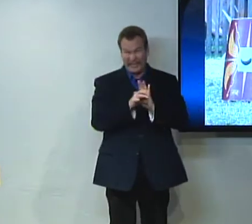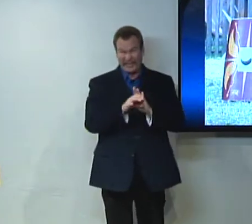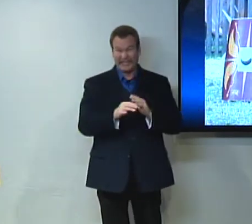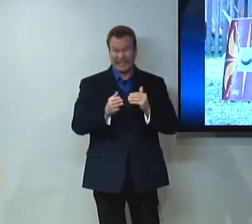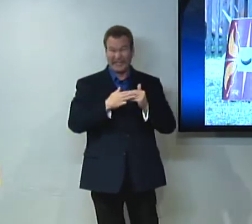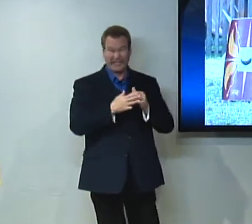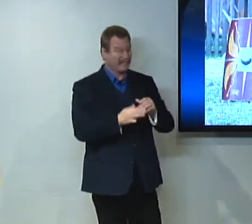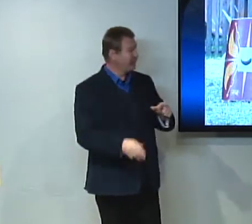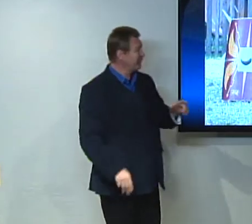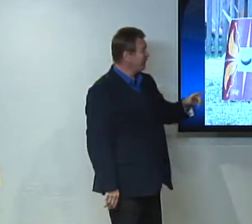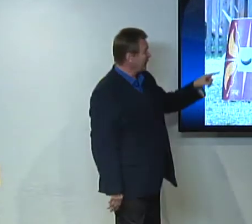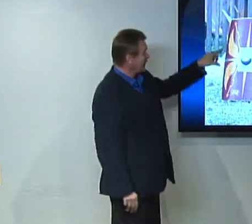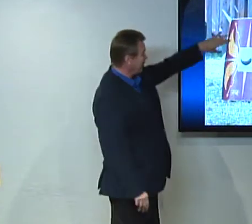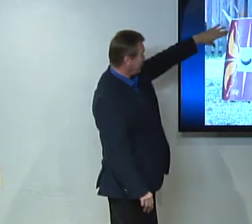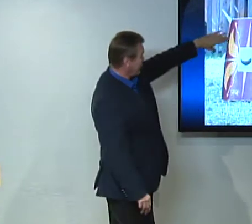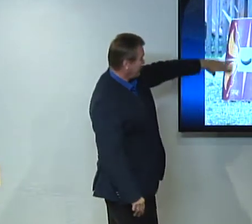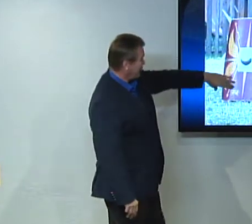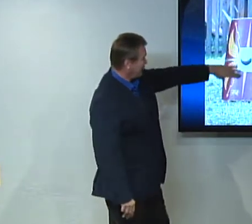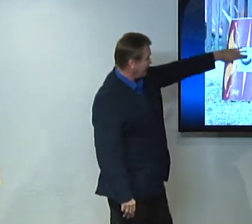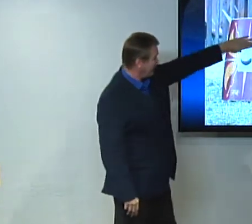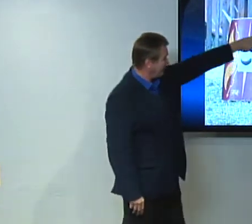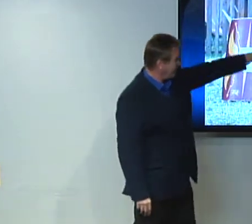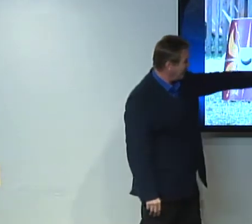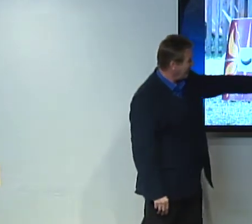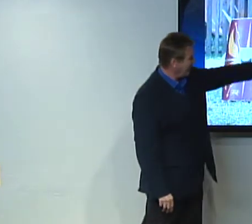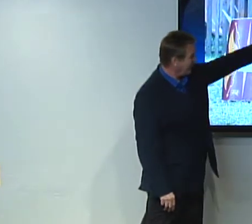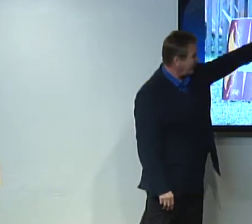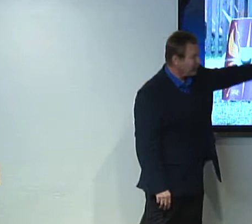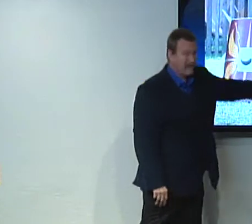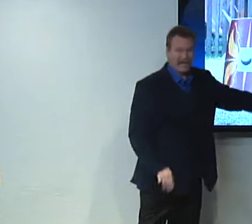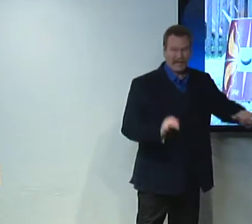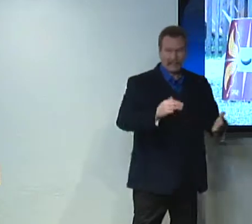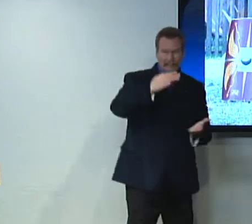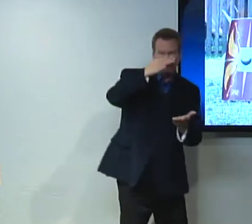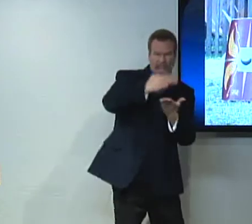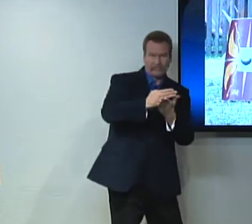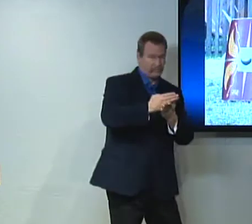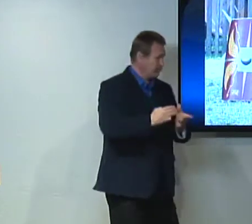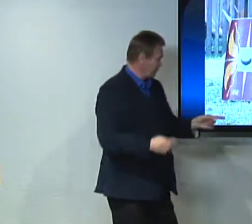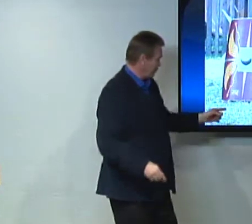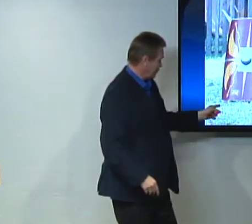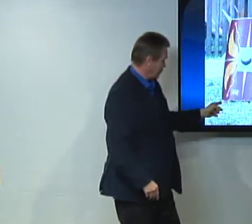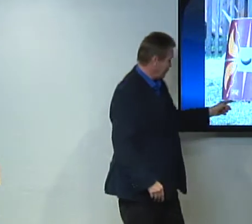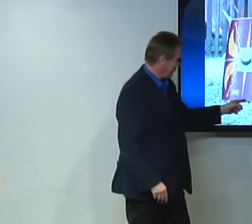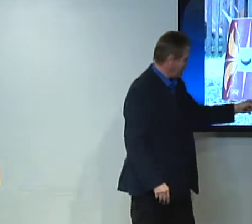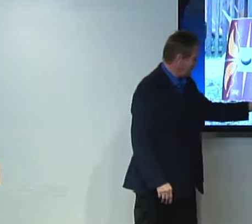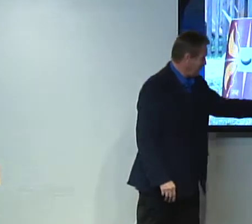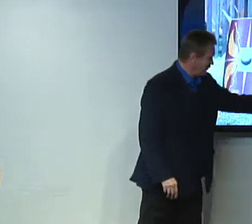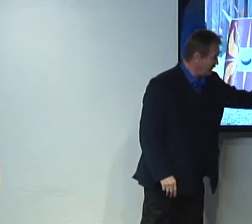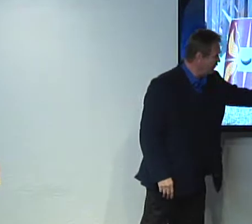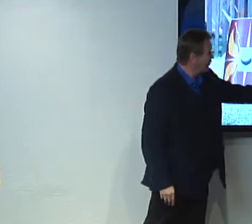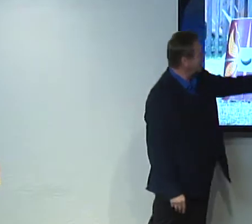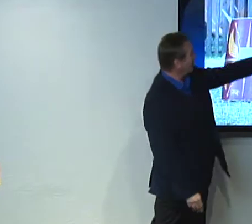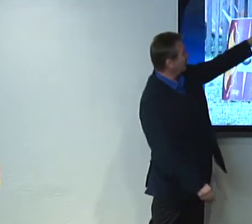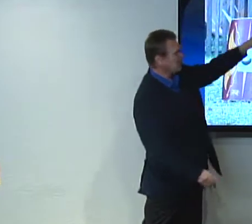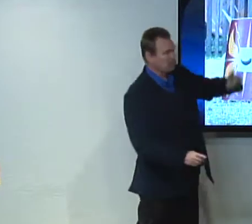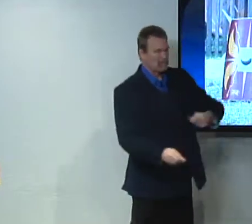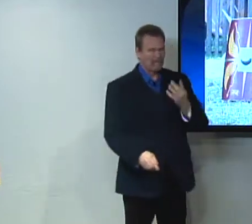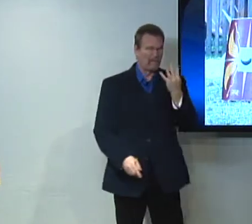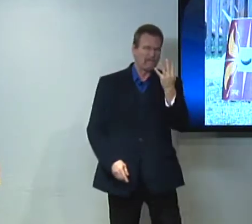Now I have this picture here that you see of 3 shields all lined up. And see how they stand firm on the